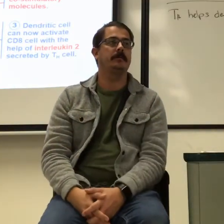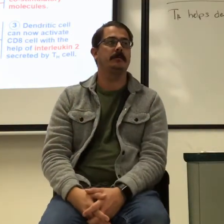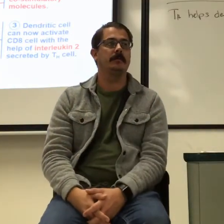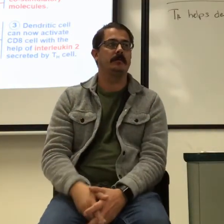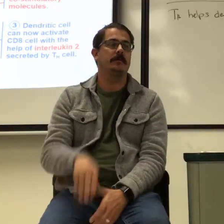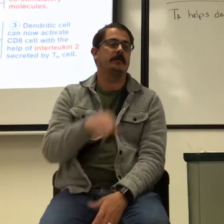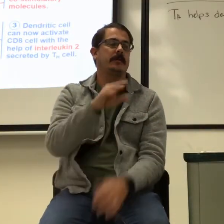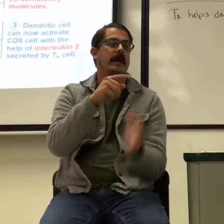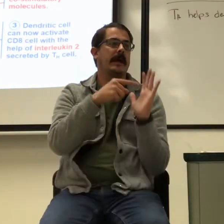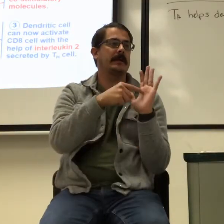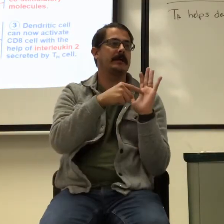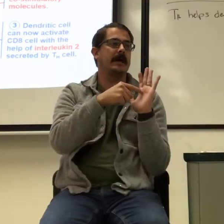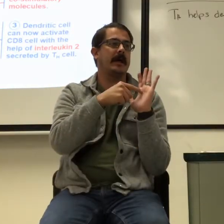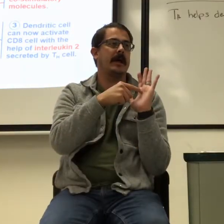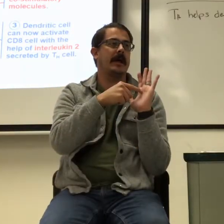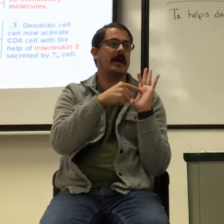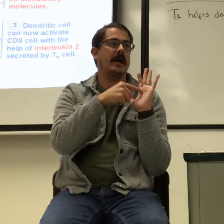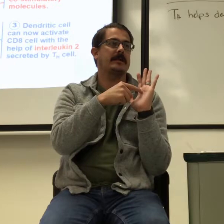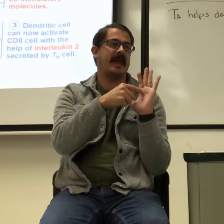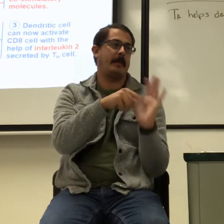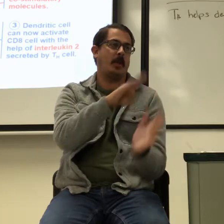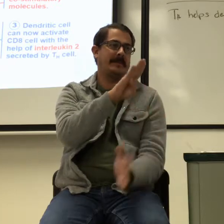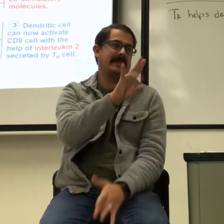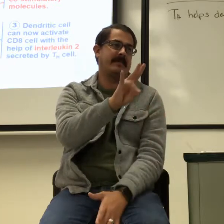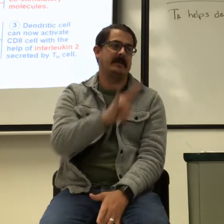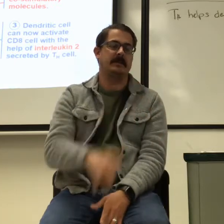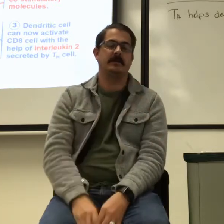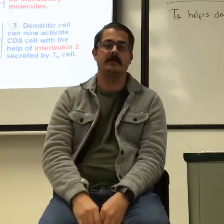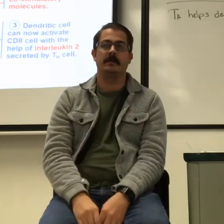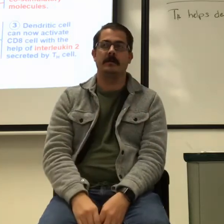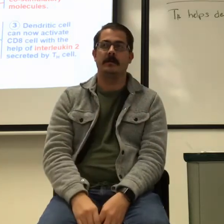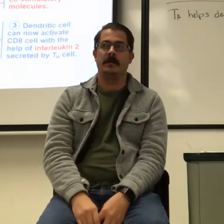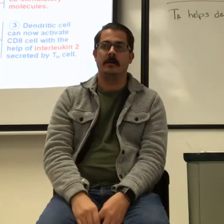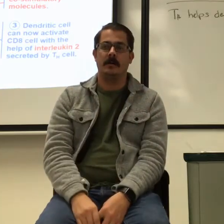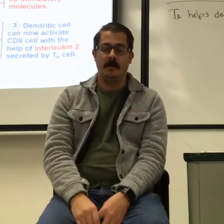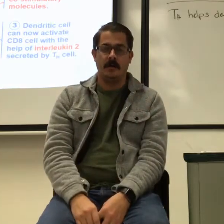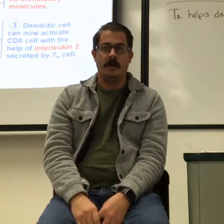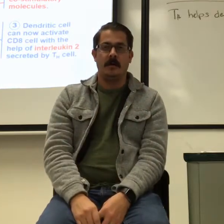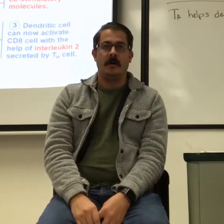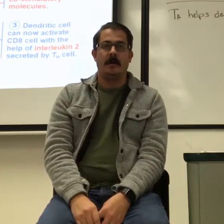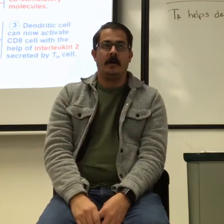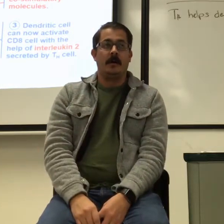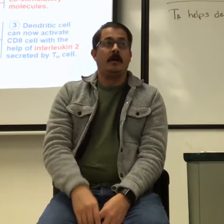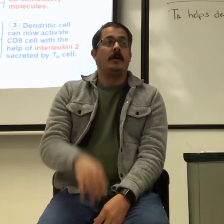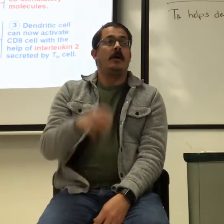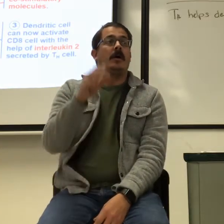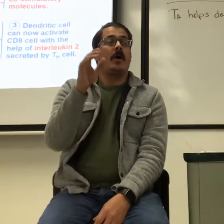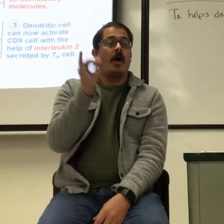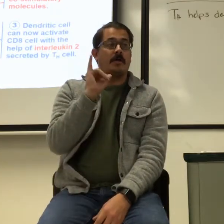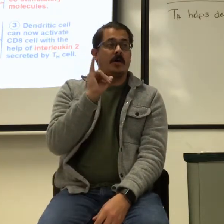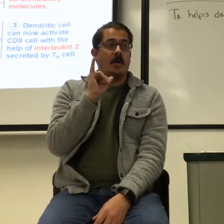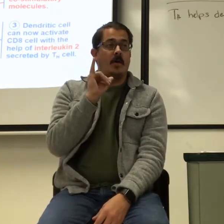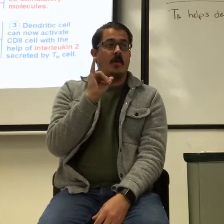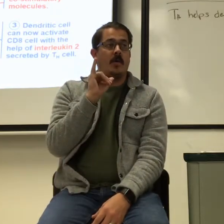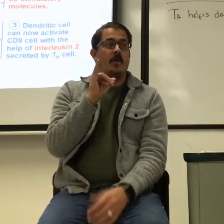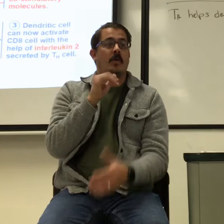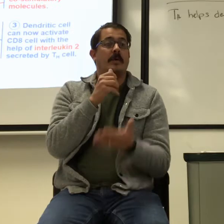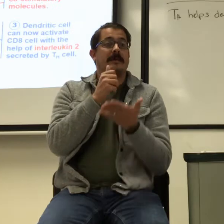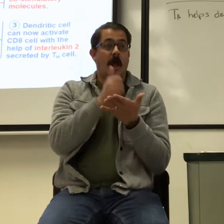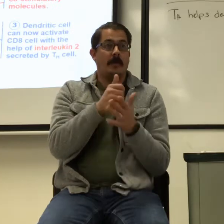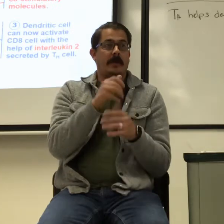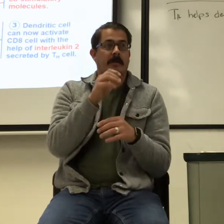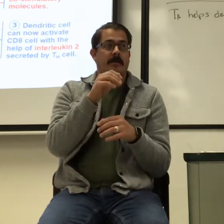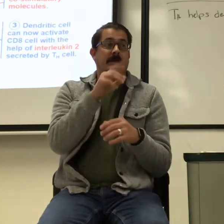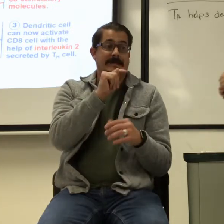B7 is an example that I gave on the previous slide. Also, it's helping The T helper cell is